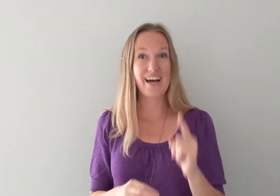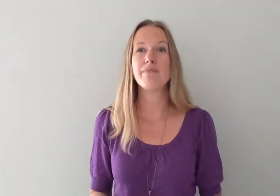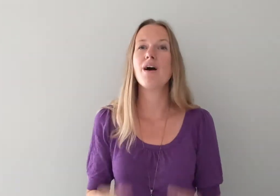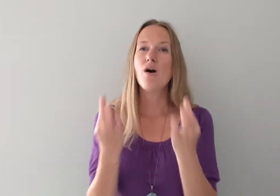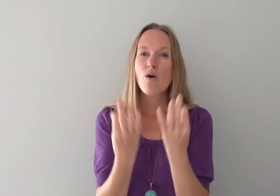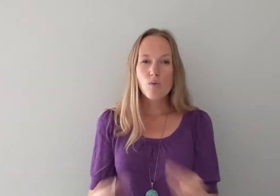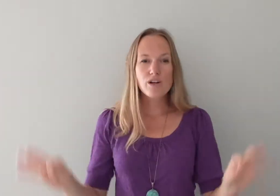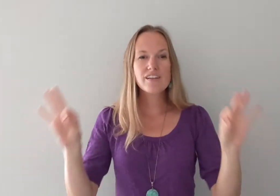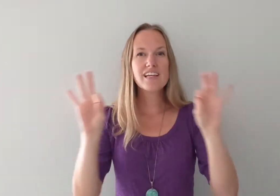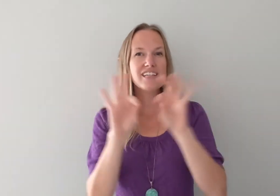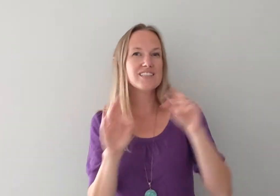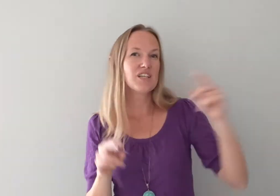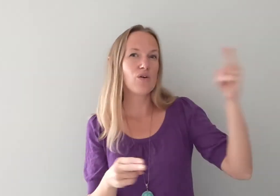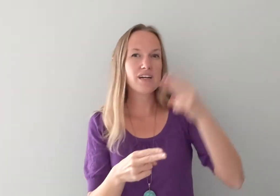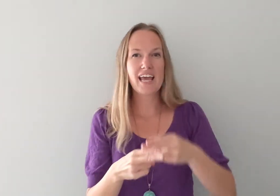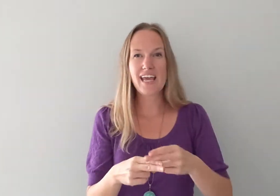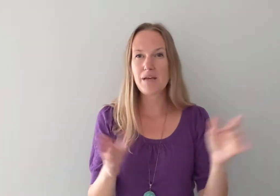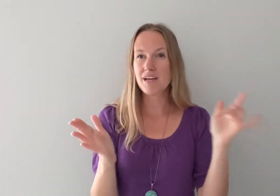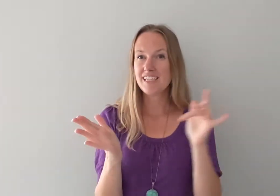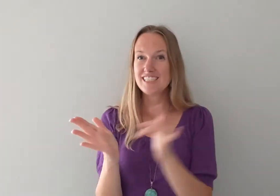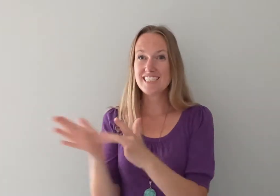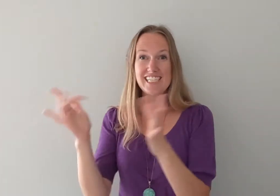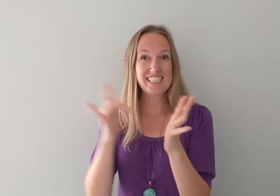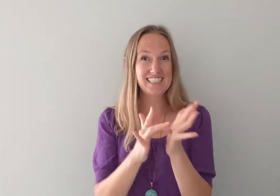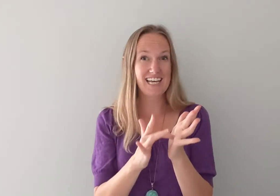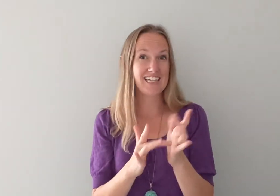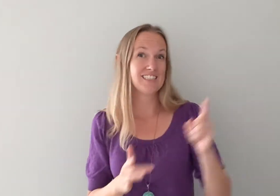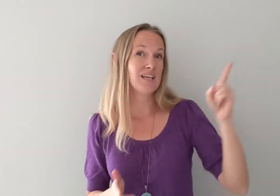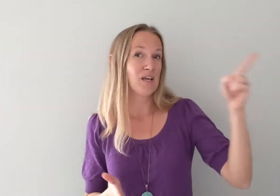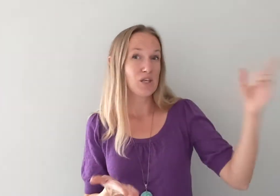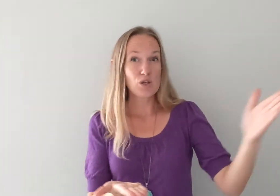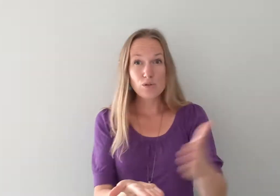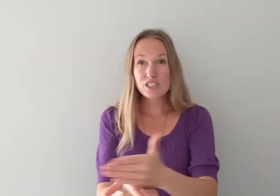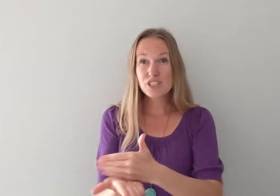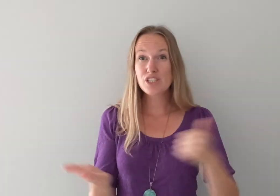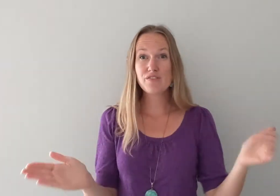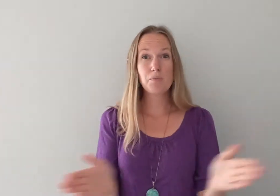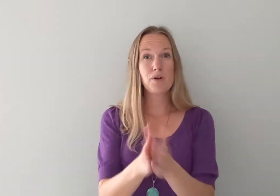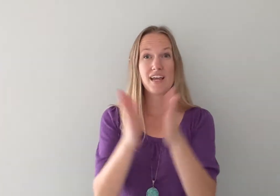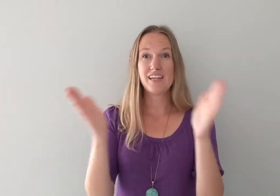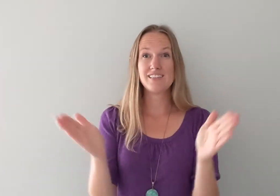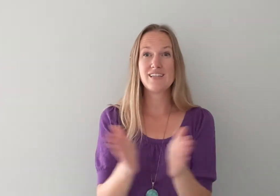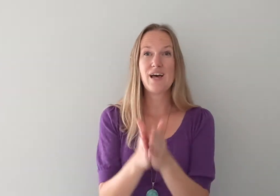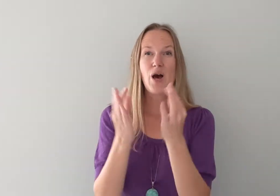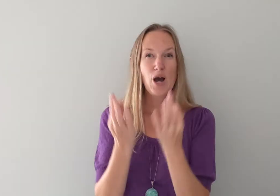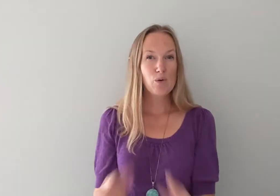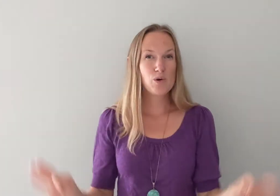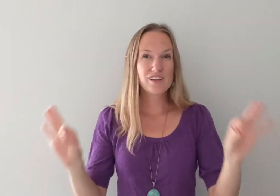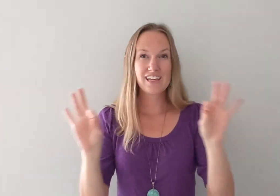time. Worthy is your name, Jesus. You deserve the praise. Worthy